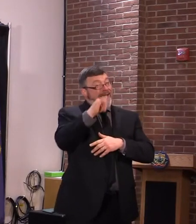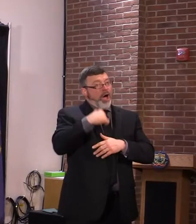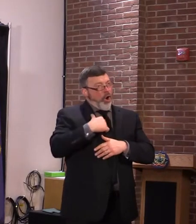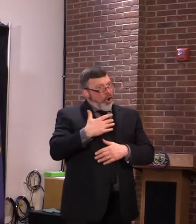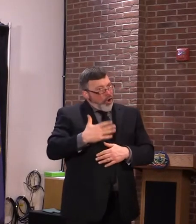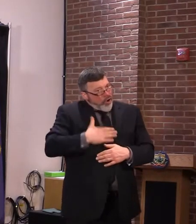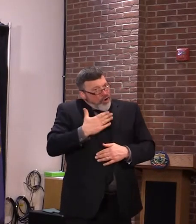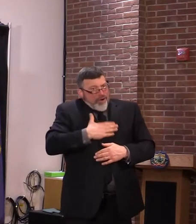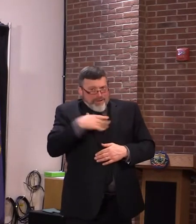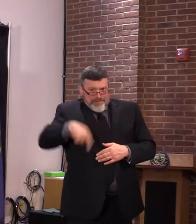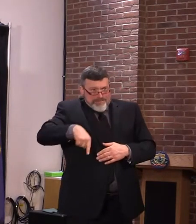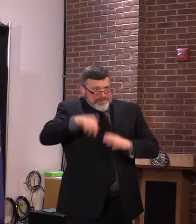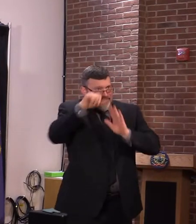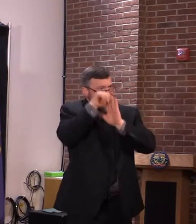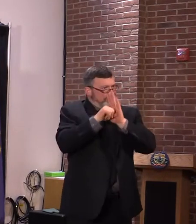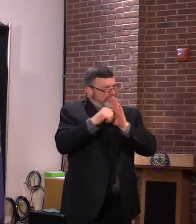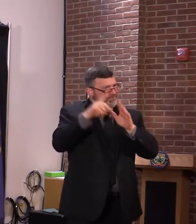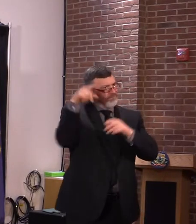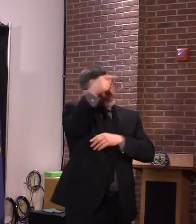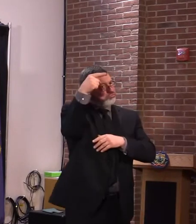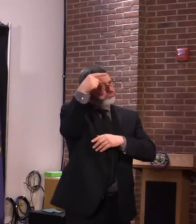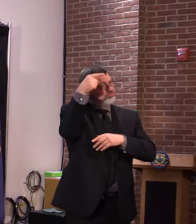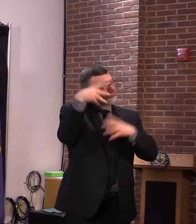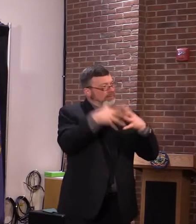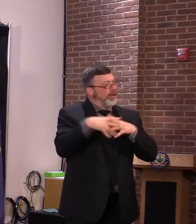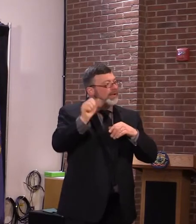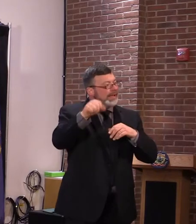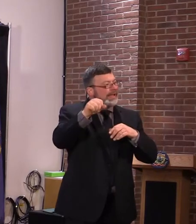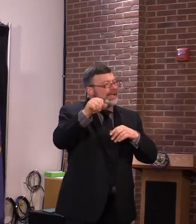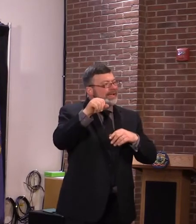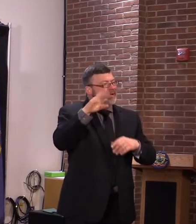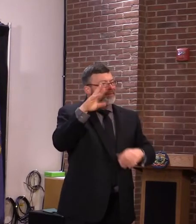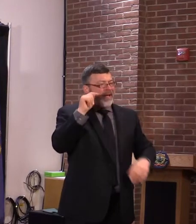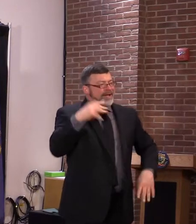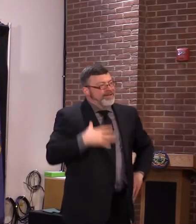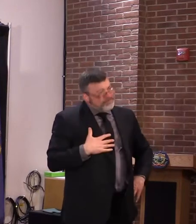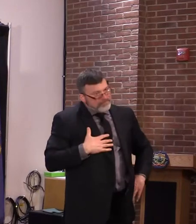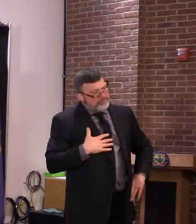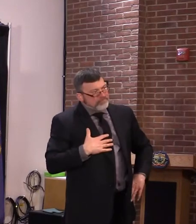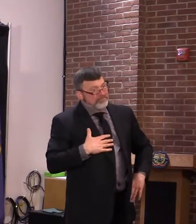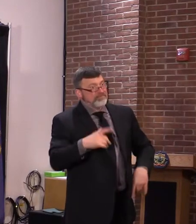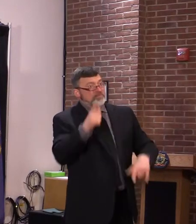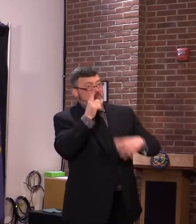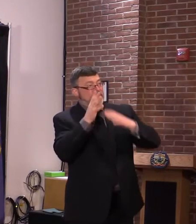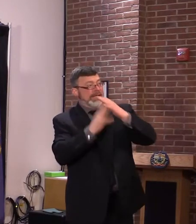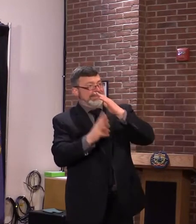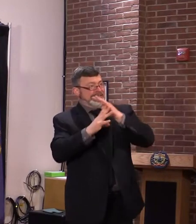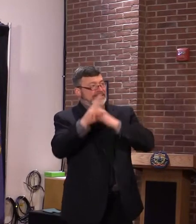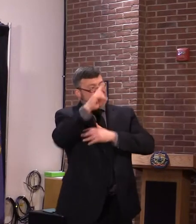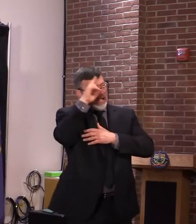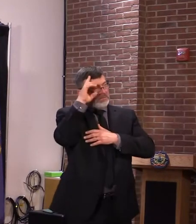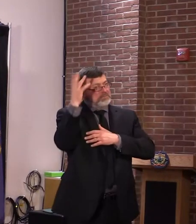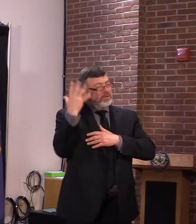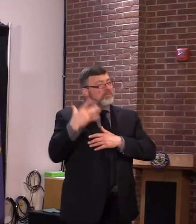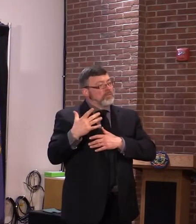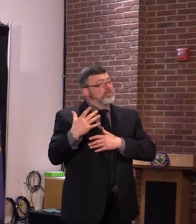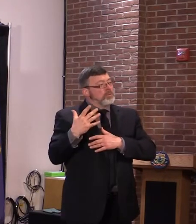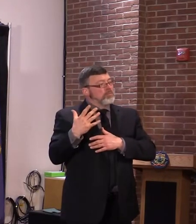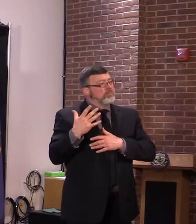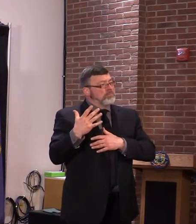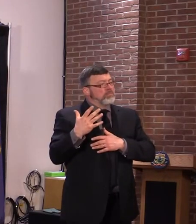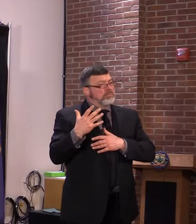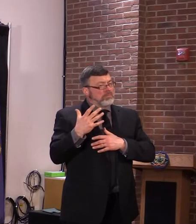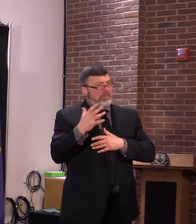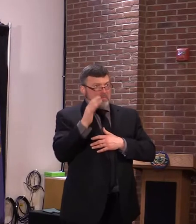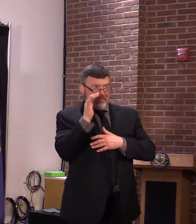firmly believe much of our favorable hospitalization data is because we are so highly boosted,